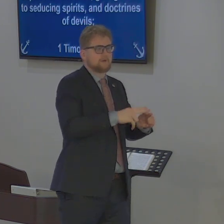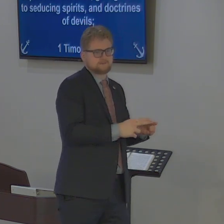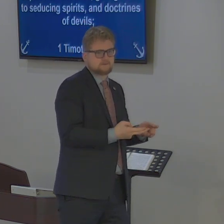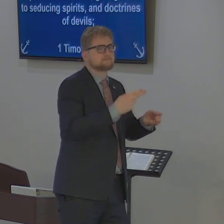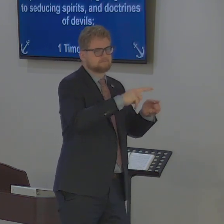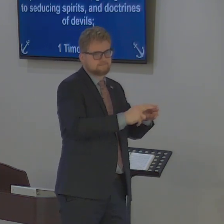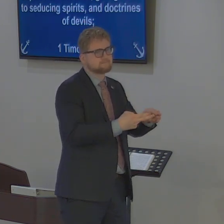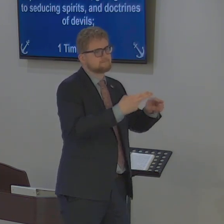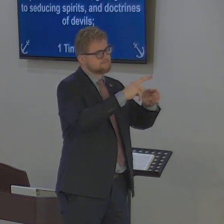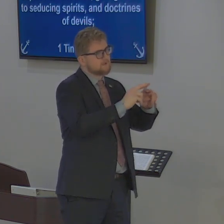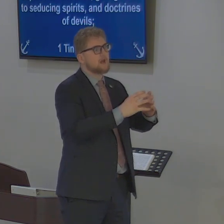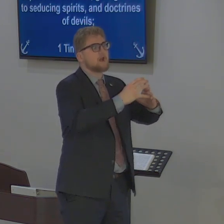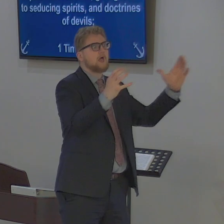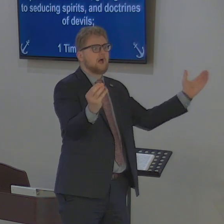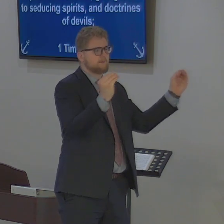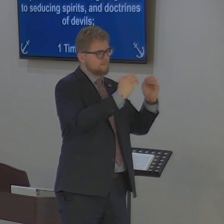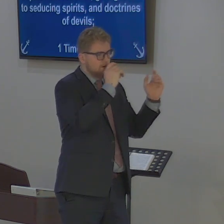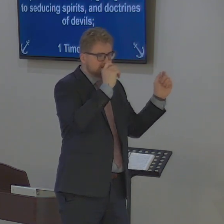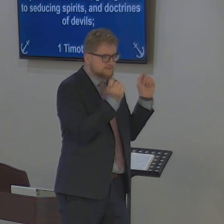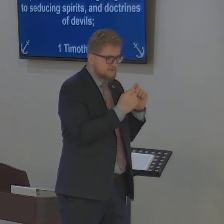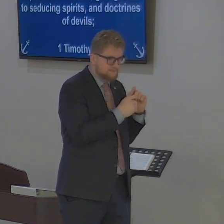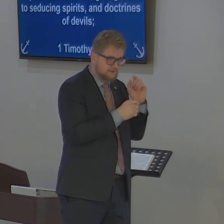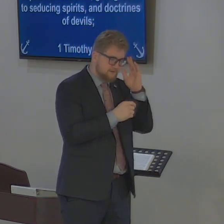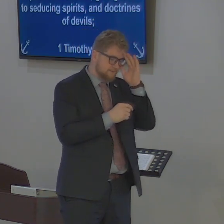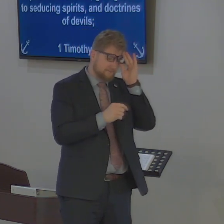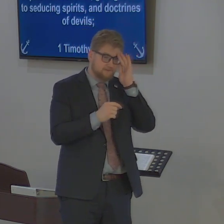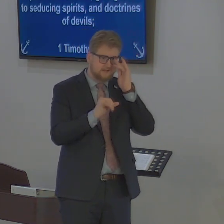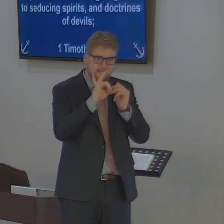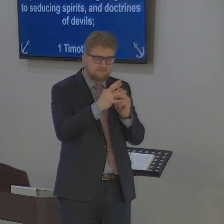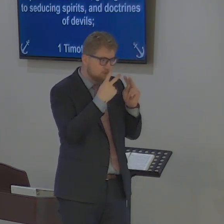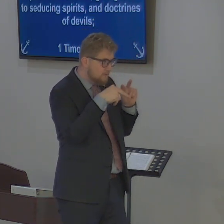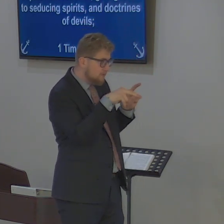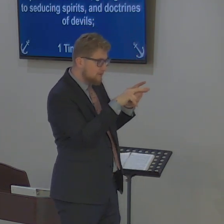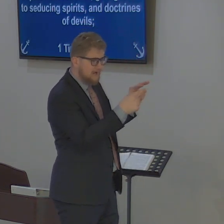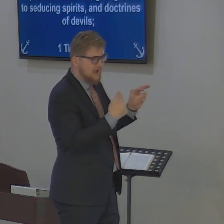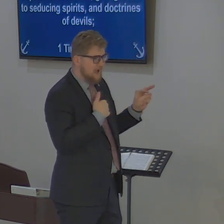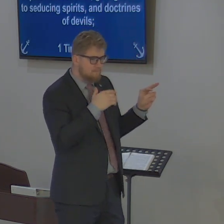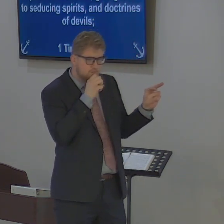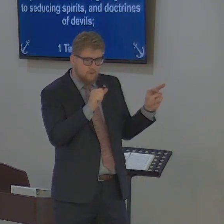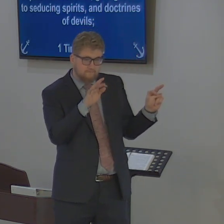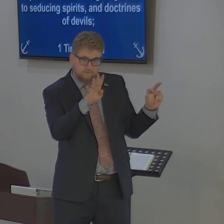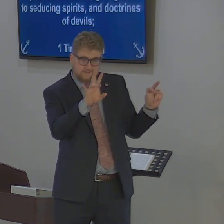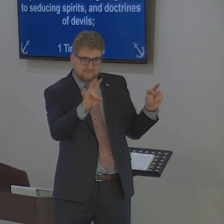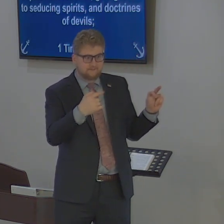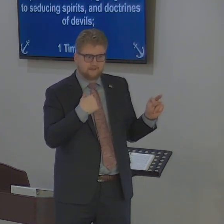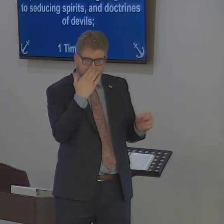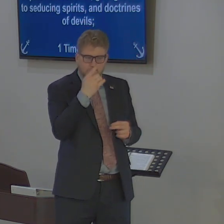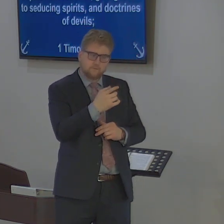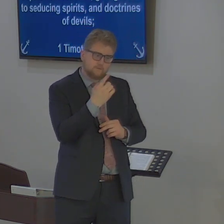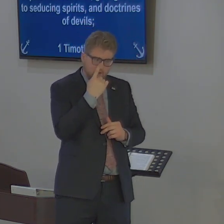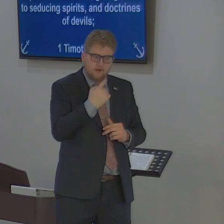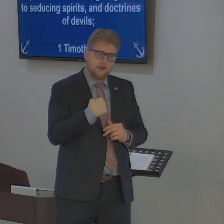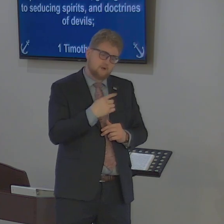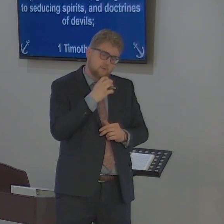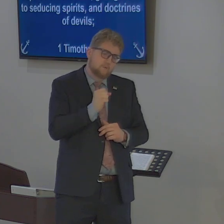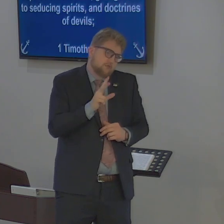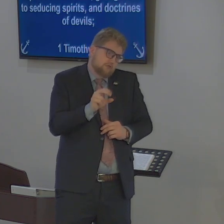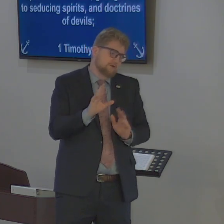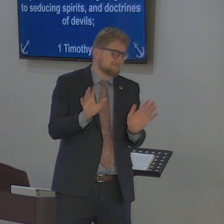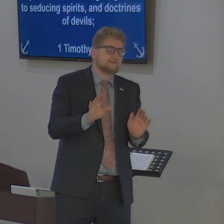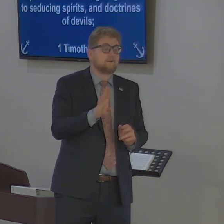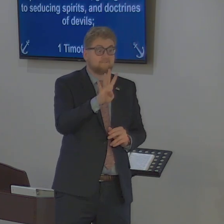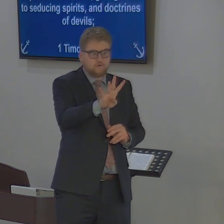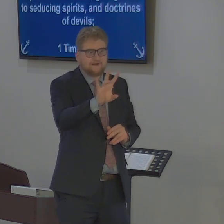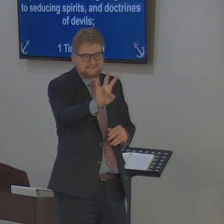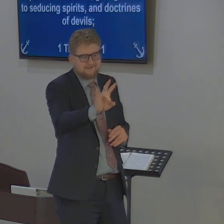right? I mean, I'm just going to be odd. Secularly speaking, I'm only 47 years old. I know you thought I was 30. I'm only 47